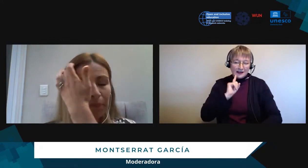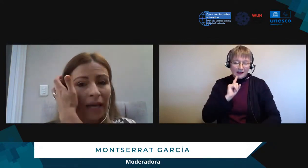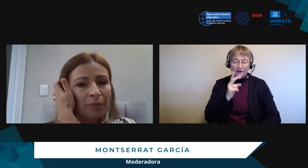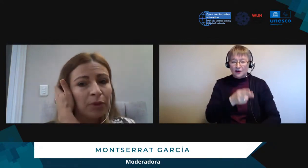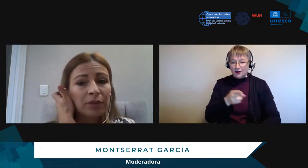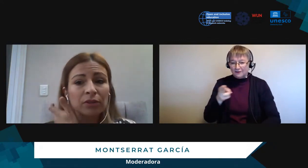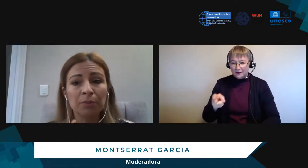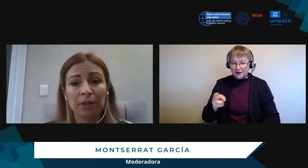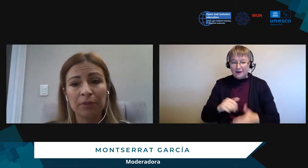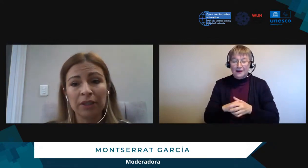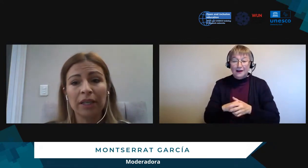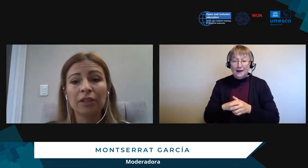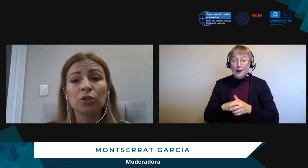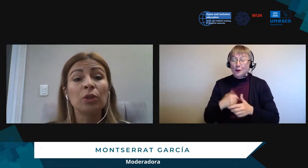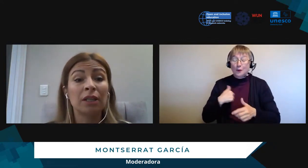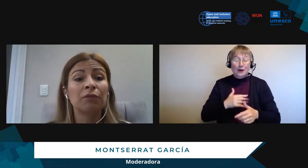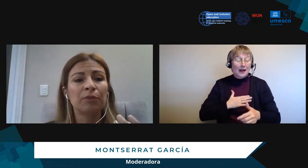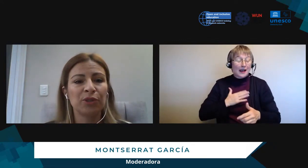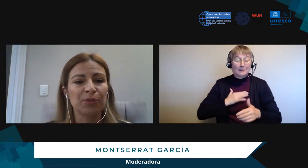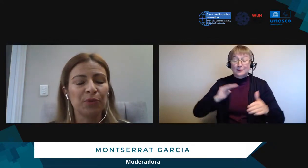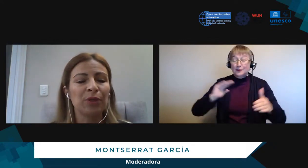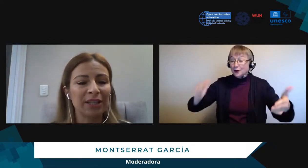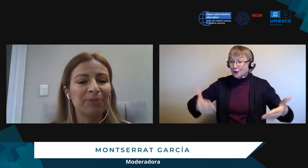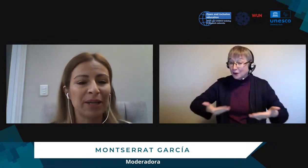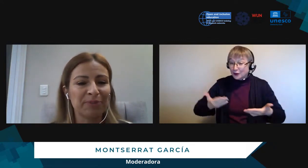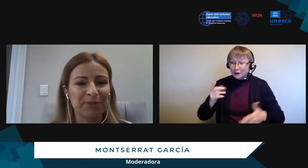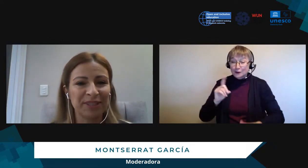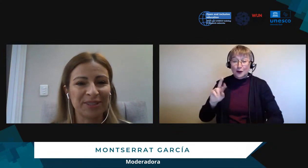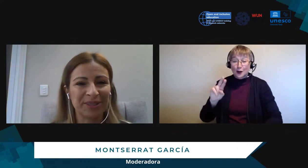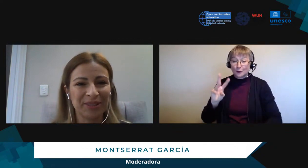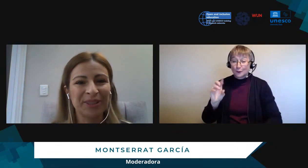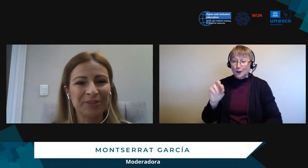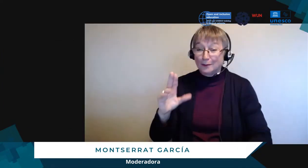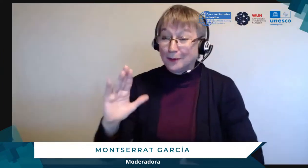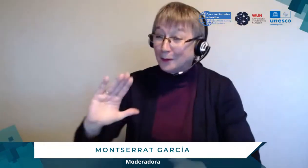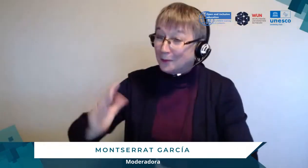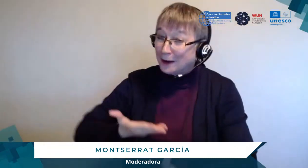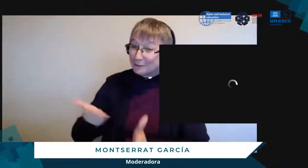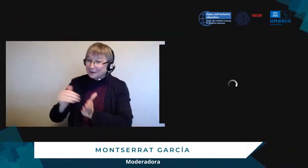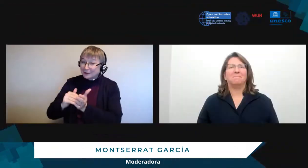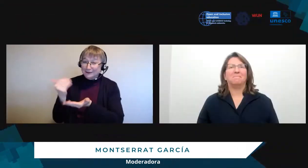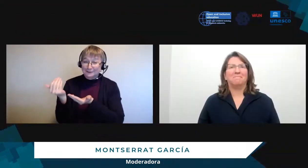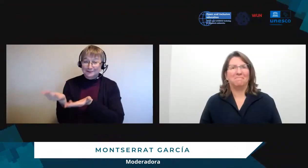to welcome back Professor Bever and to learn from you. Welcome back, Professor.